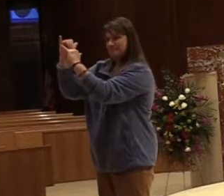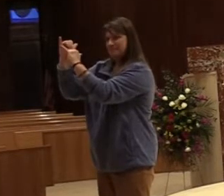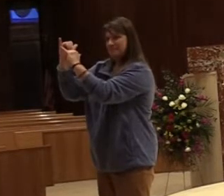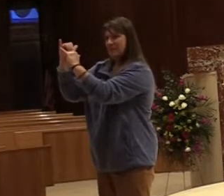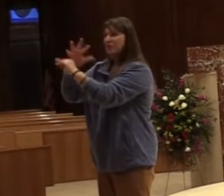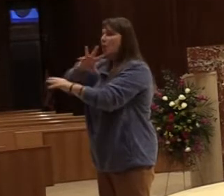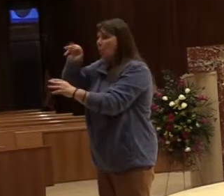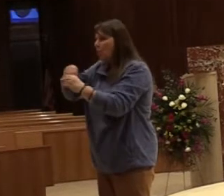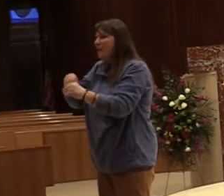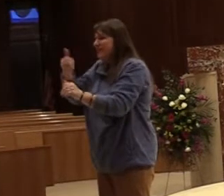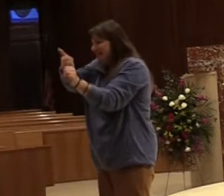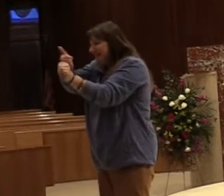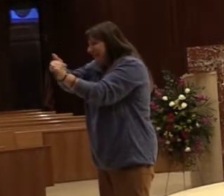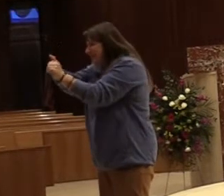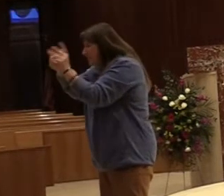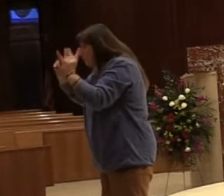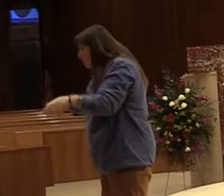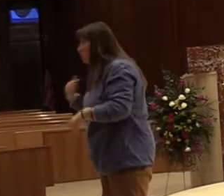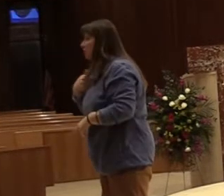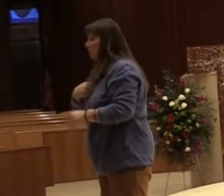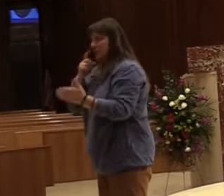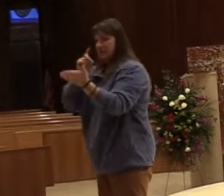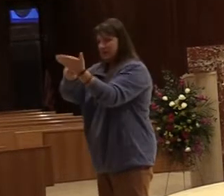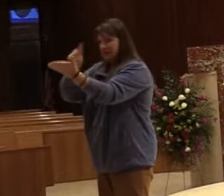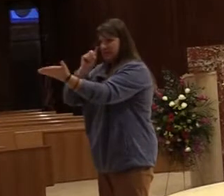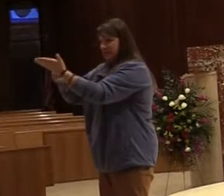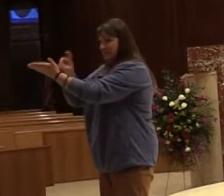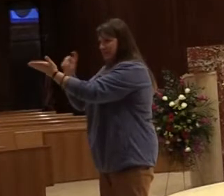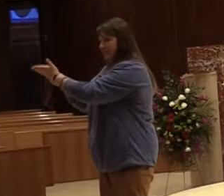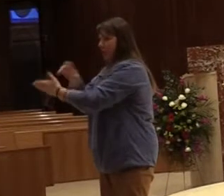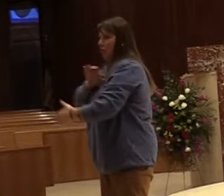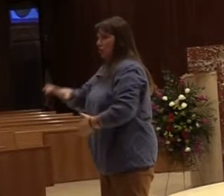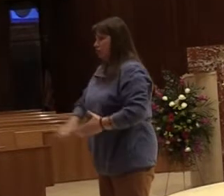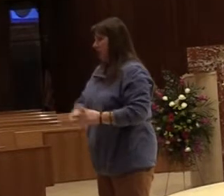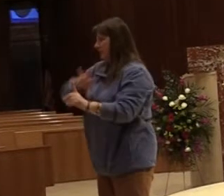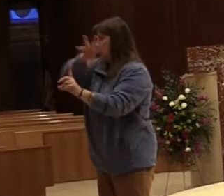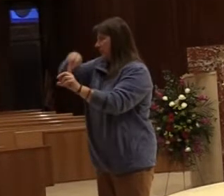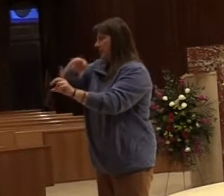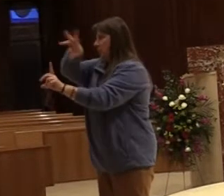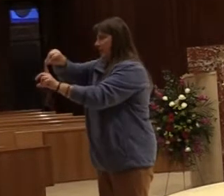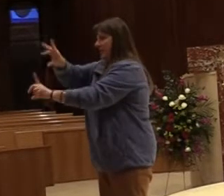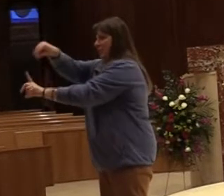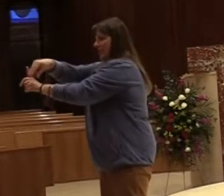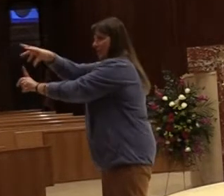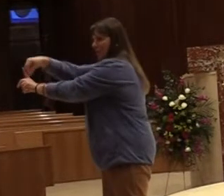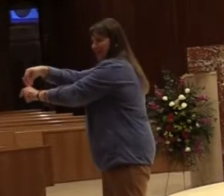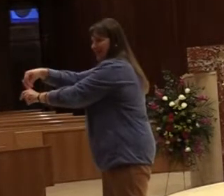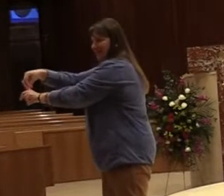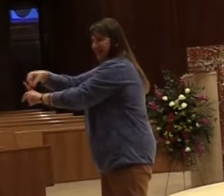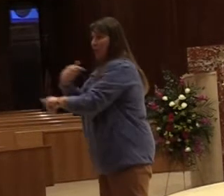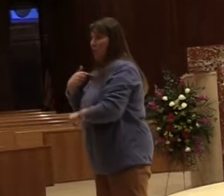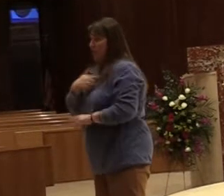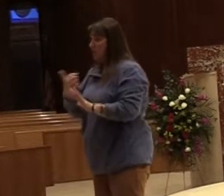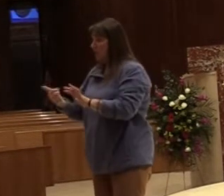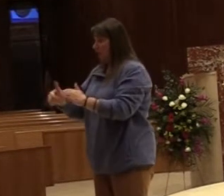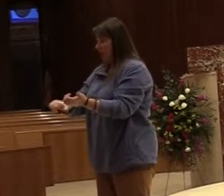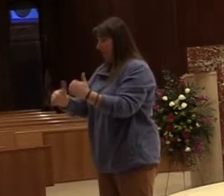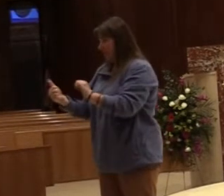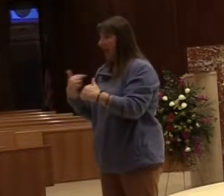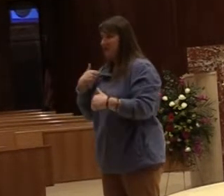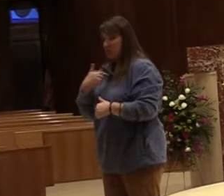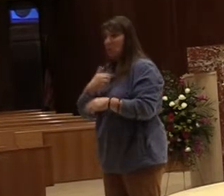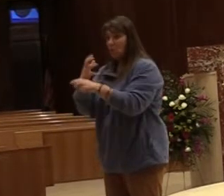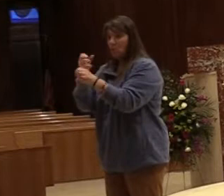in every human being, particularly amongst those who are baptized, that when we're baptized, we receive